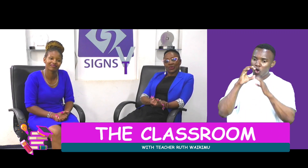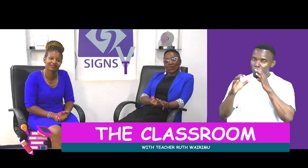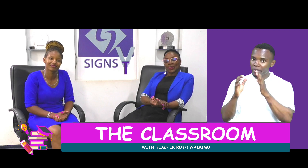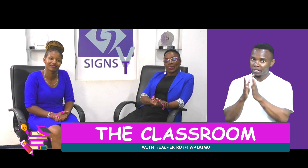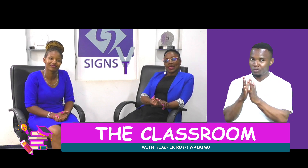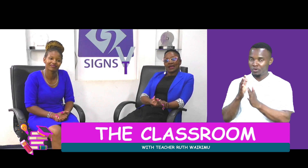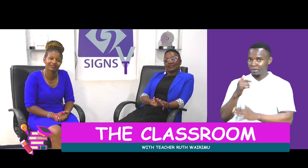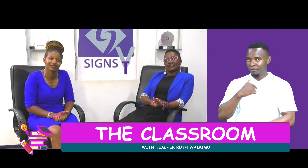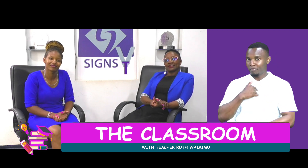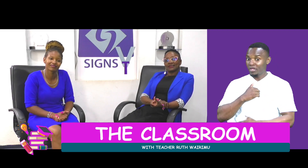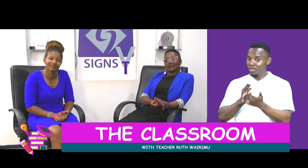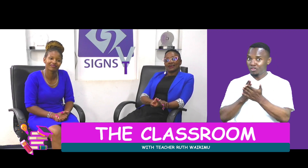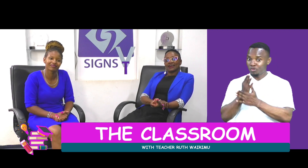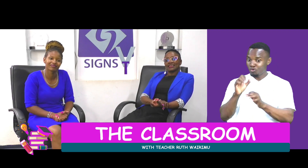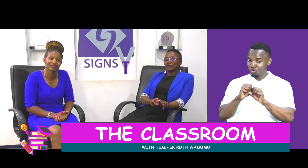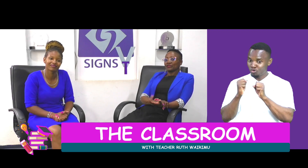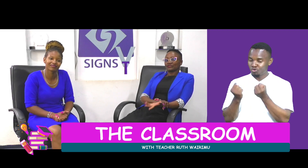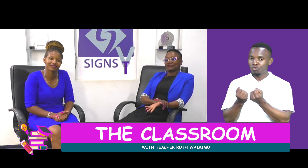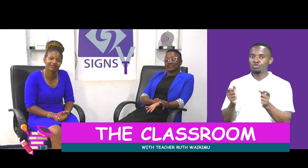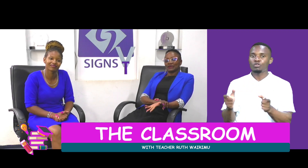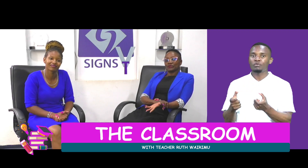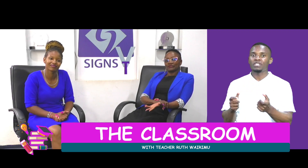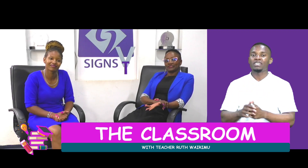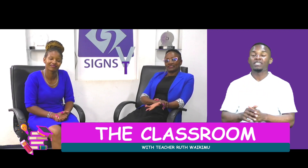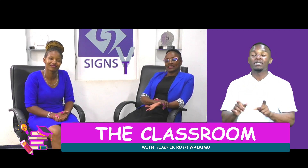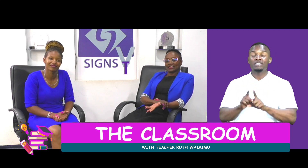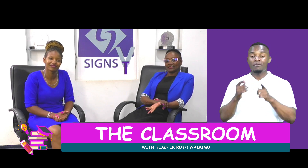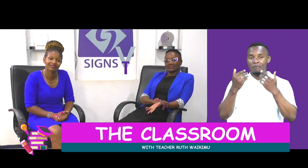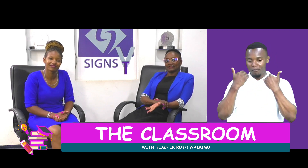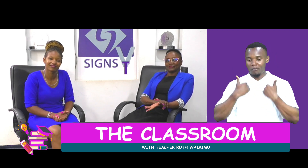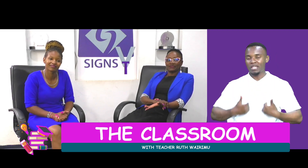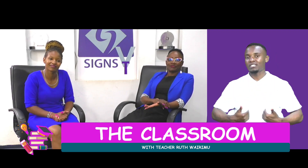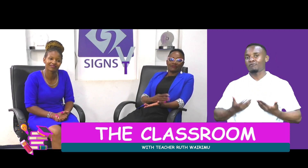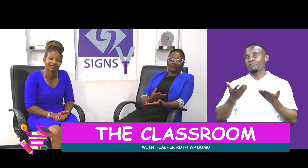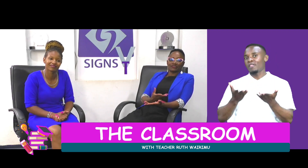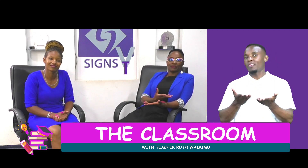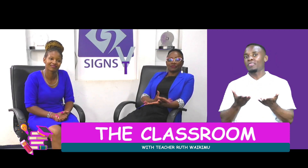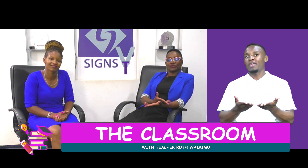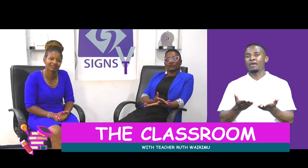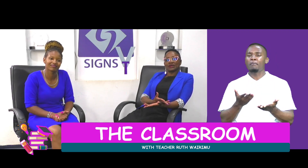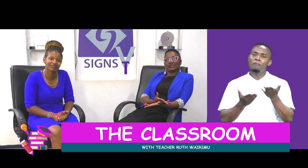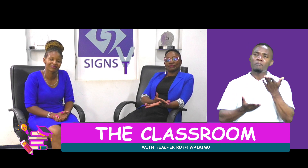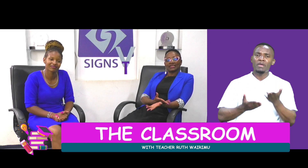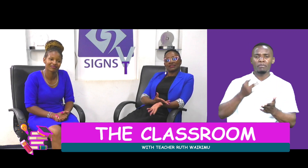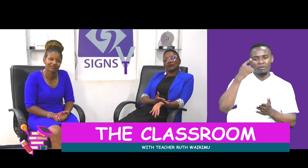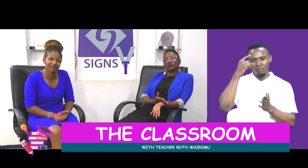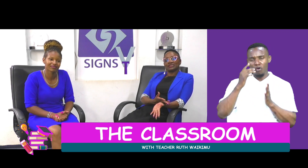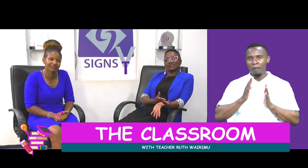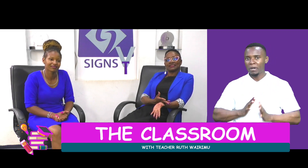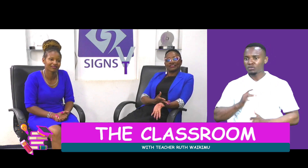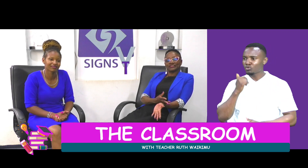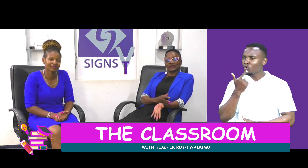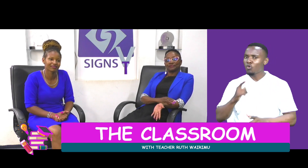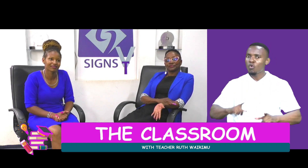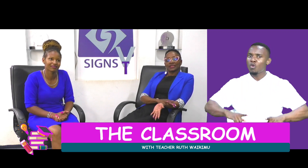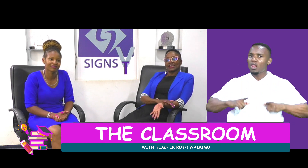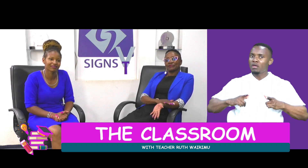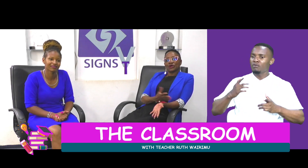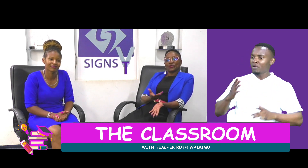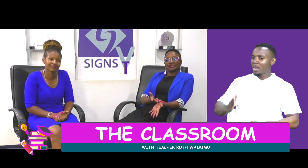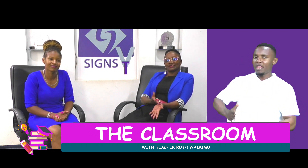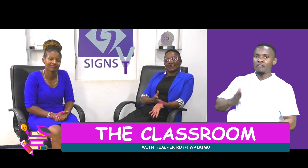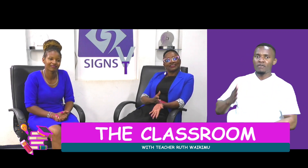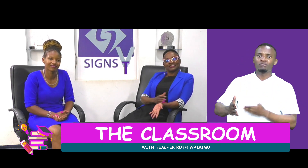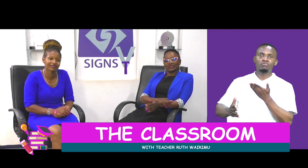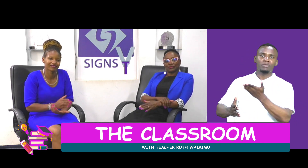mitandao. And I am also available physically, maybe for some people who are in my neighborhood in Naivasha. I